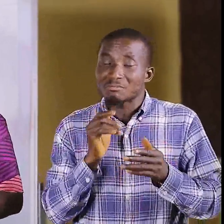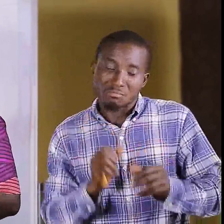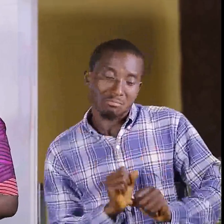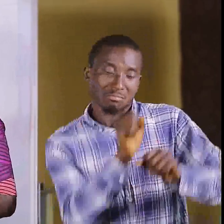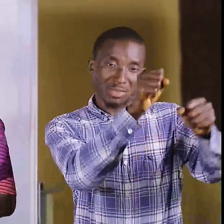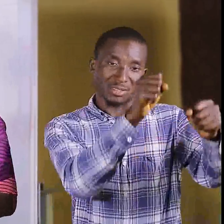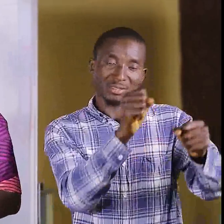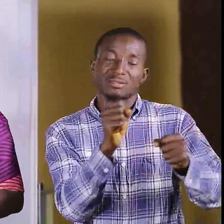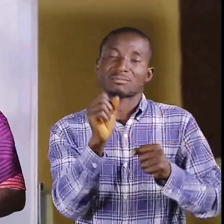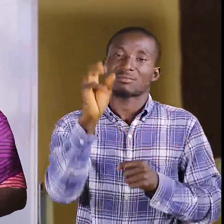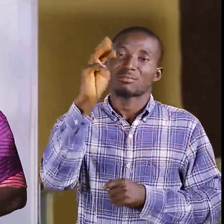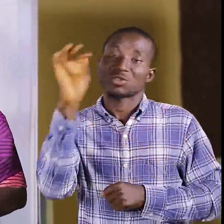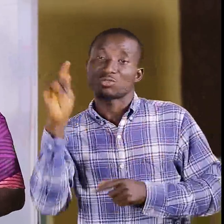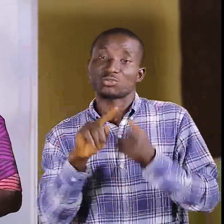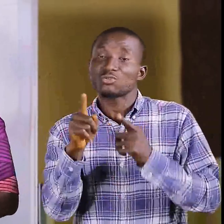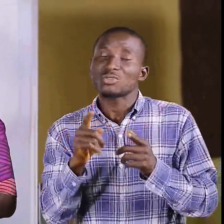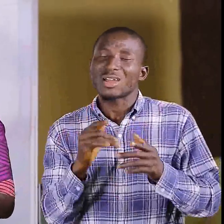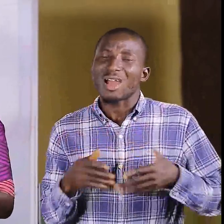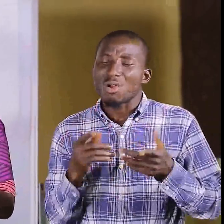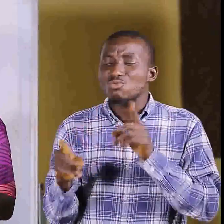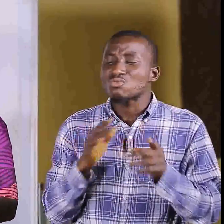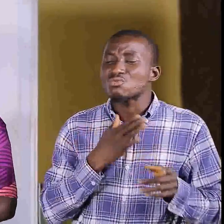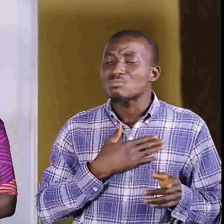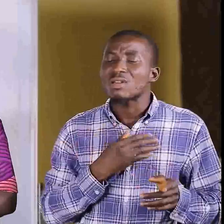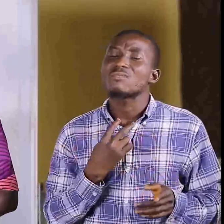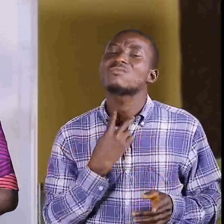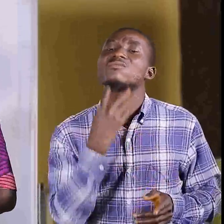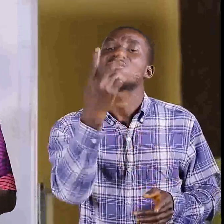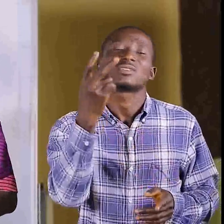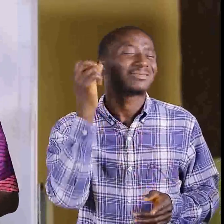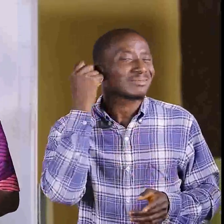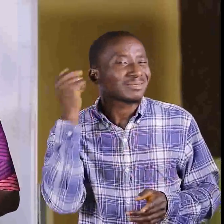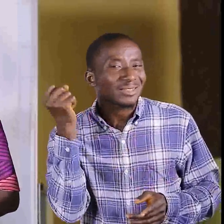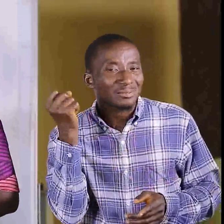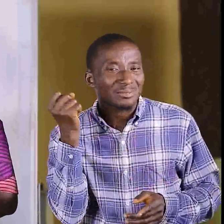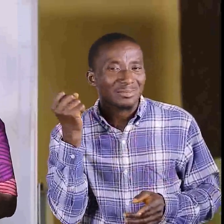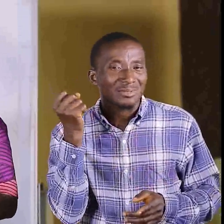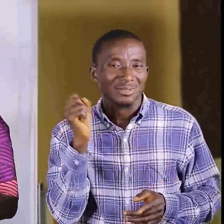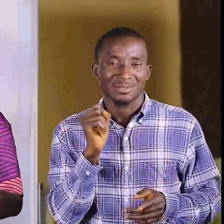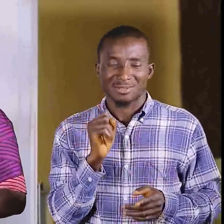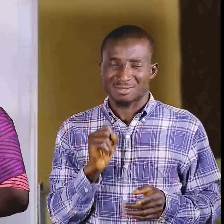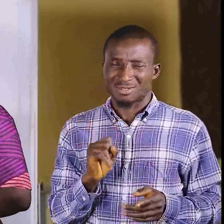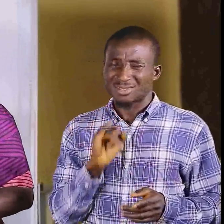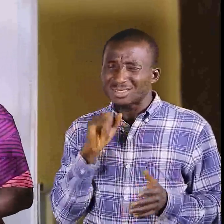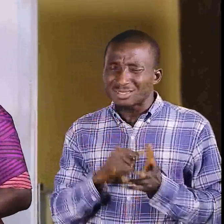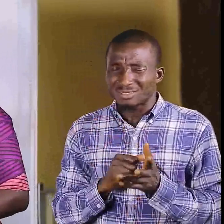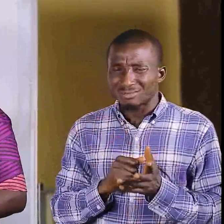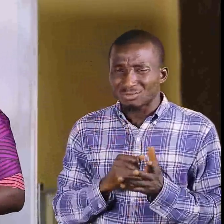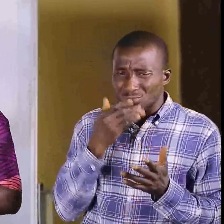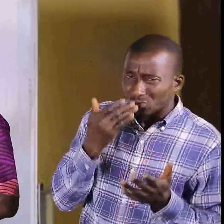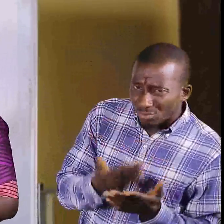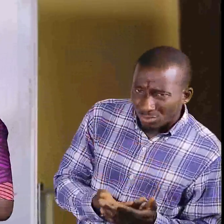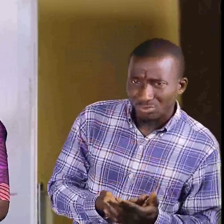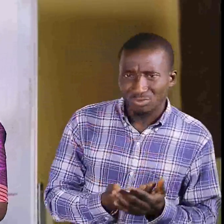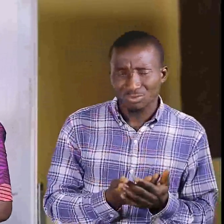my voice sound? Does it sound good? Does it sound harsh? Is it persuasive or is it repulsive?